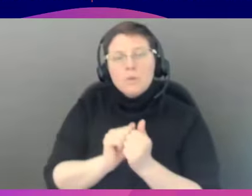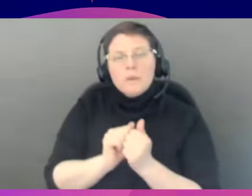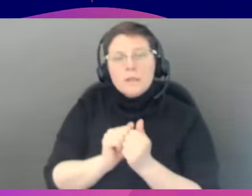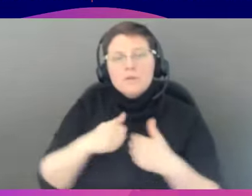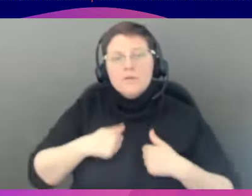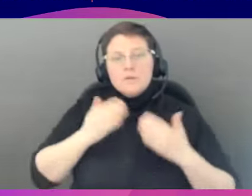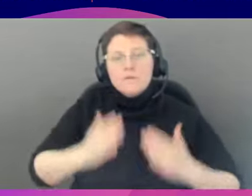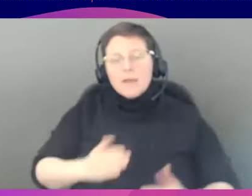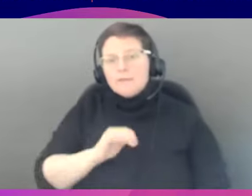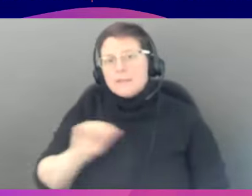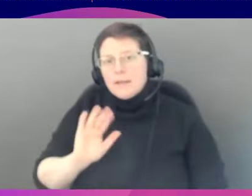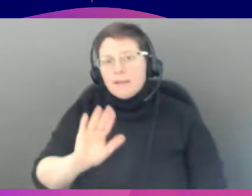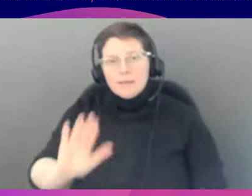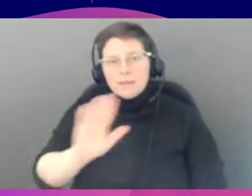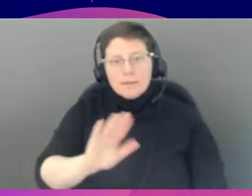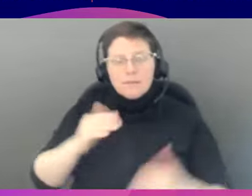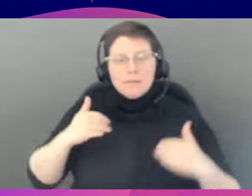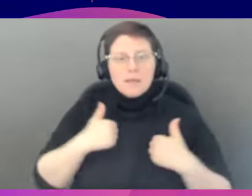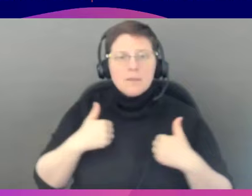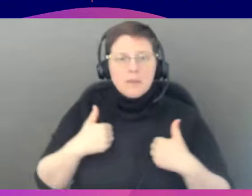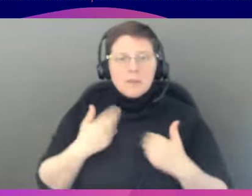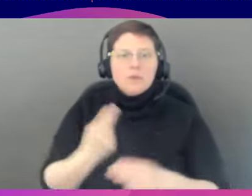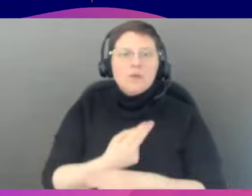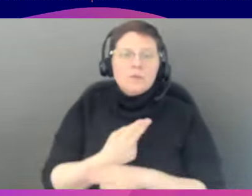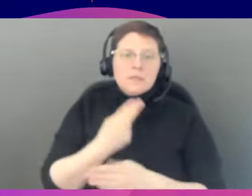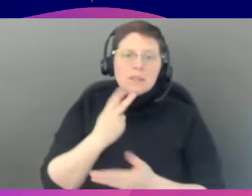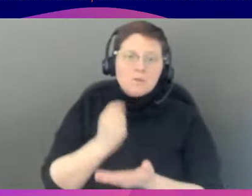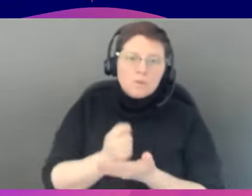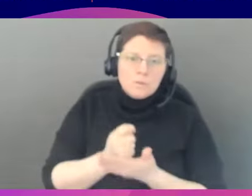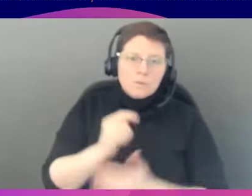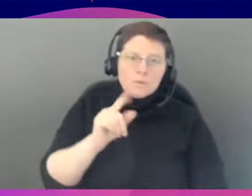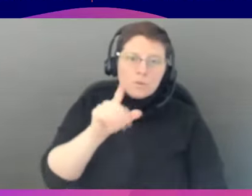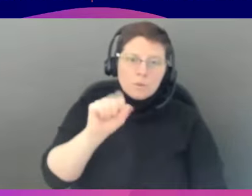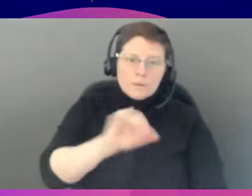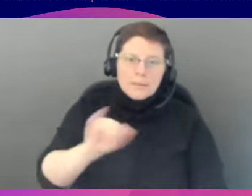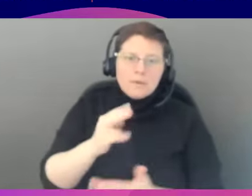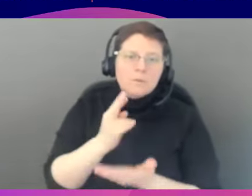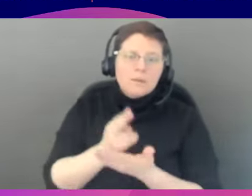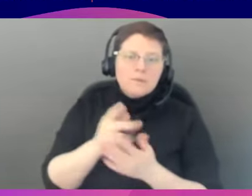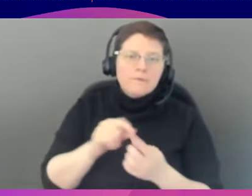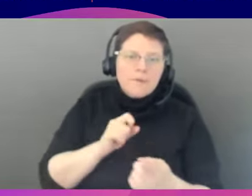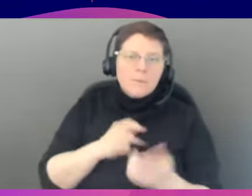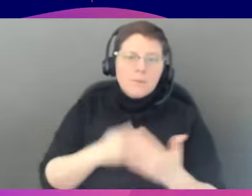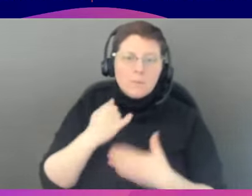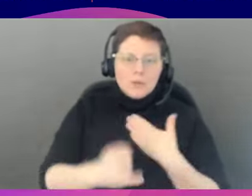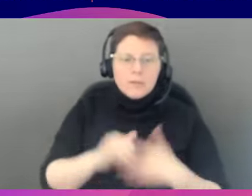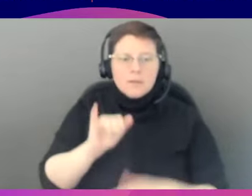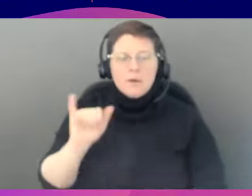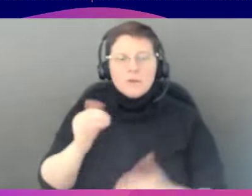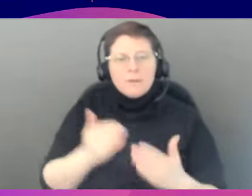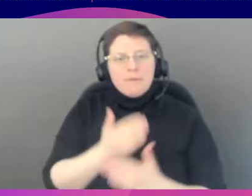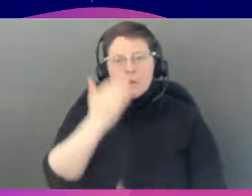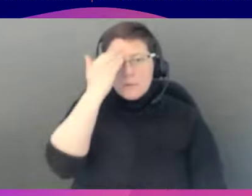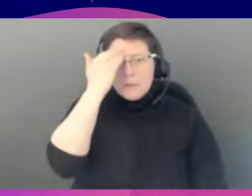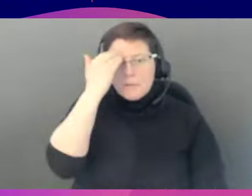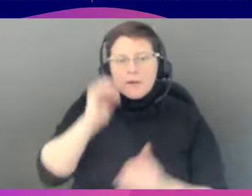the tools and educational resources from the ACT project. And you'll have new knowledge on how to build